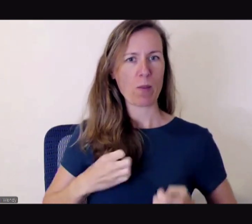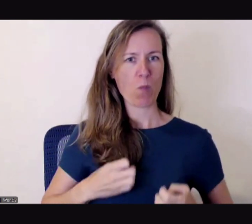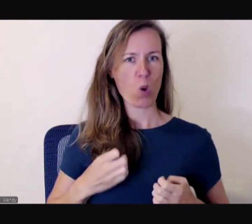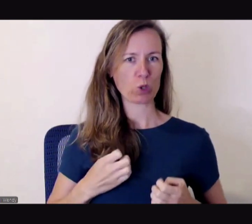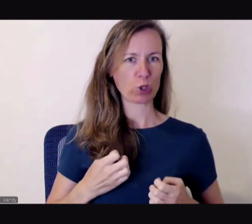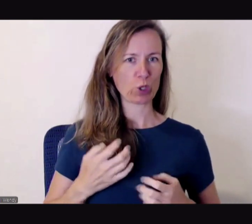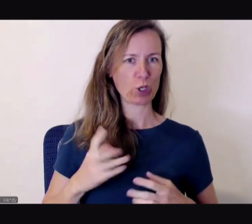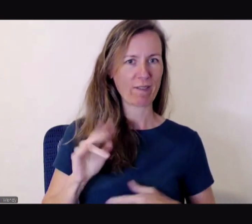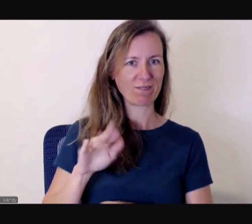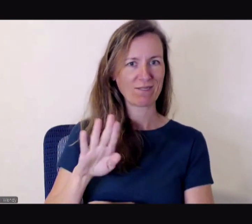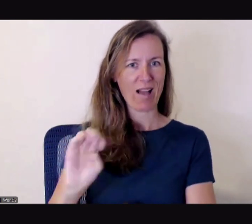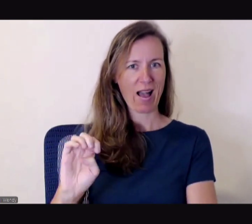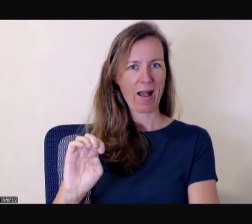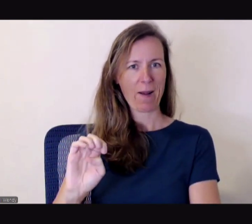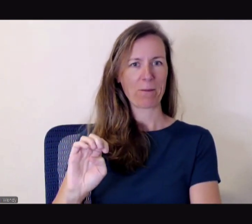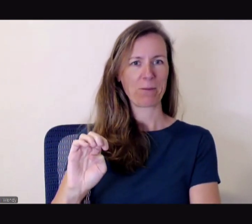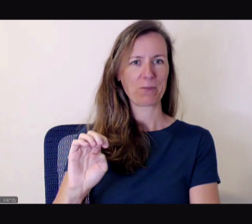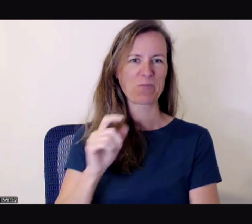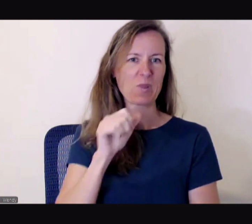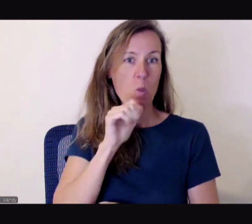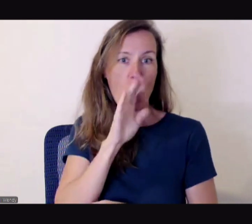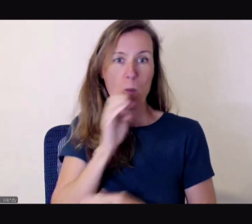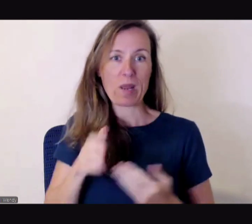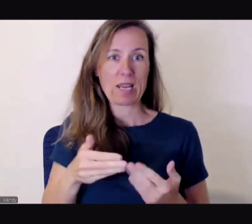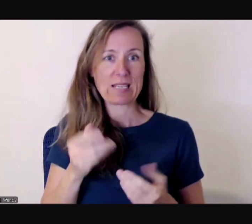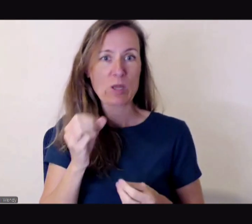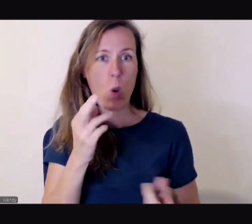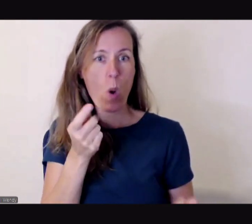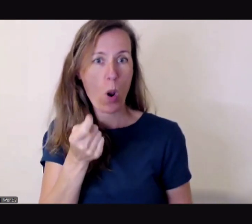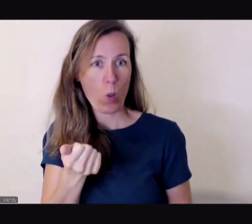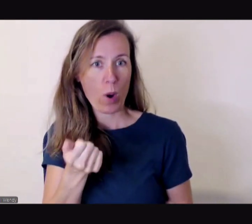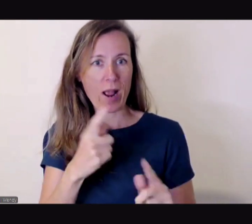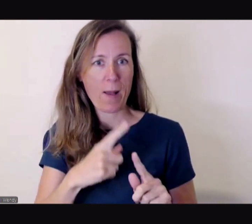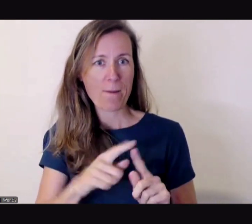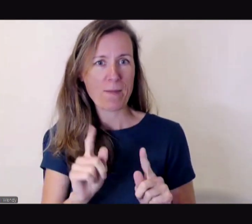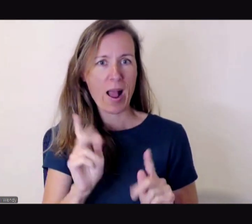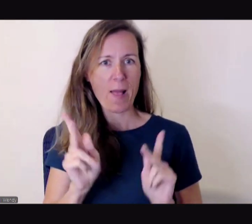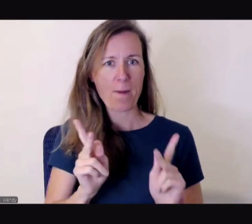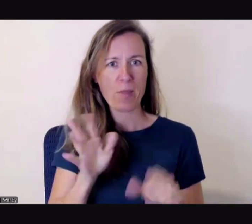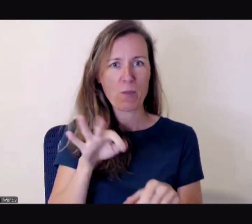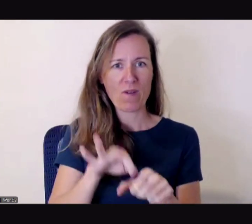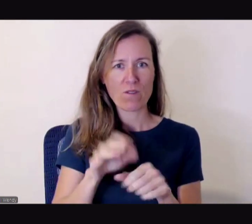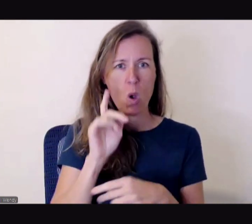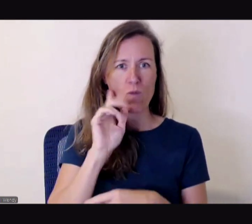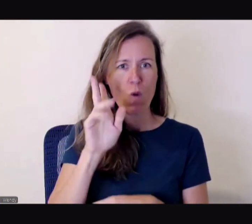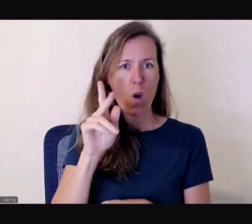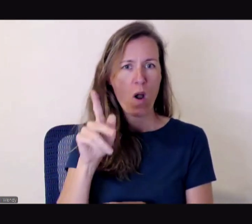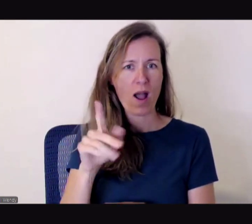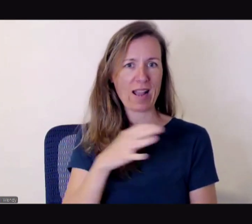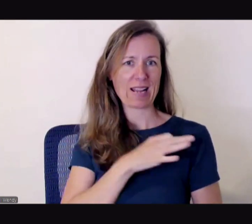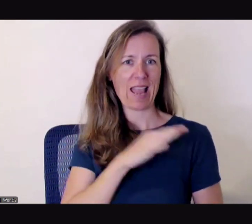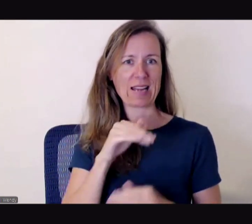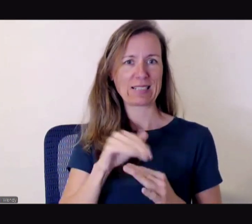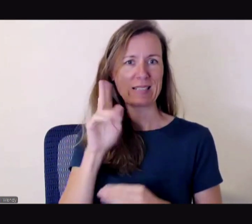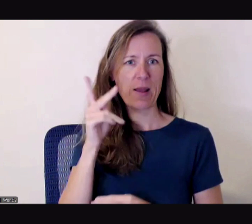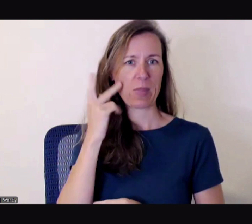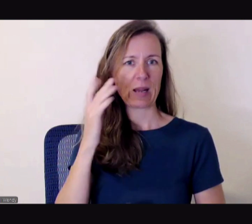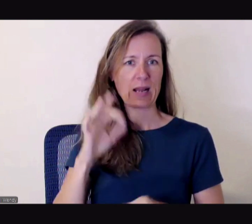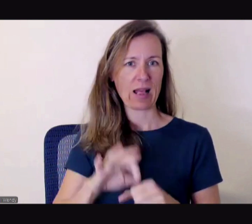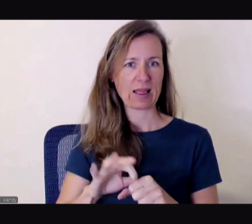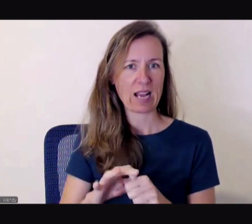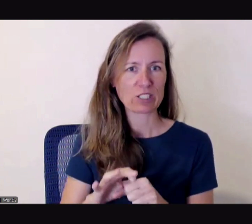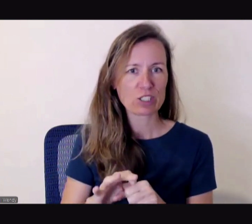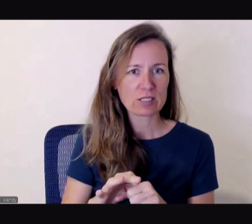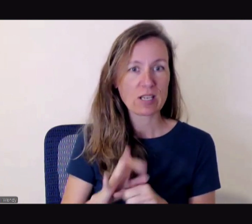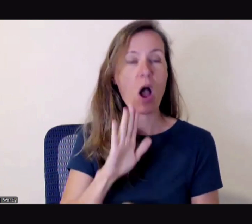the list goes on. Whether the candidate you voted for... Ma'am, can you just give us like 15 more seconds? Your time expired. Oh, I'm